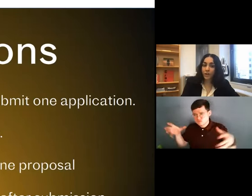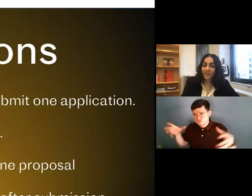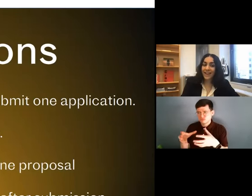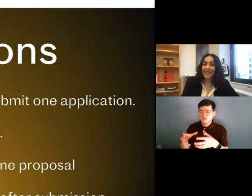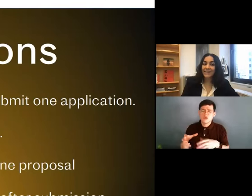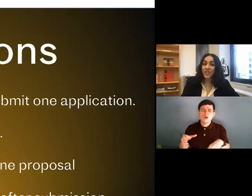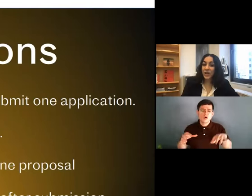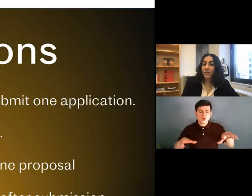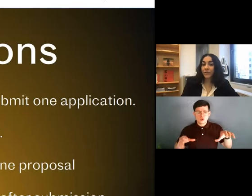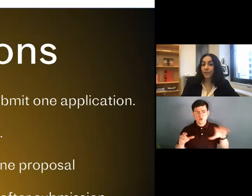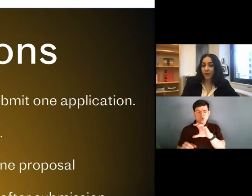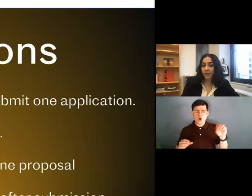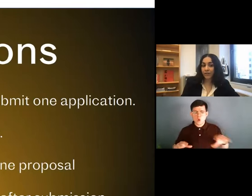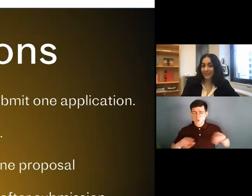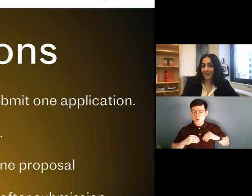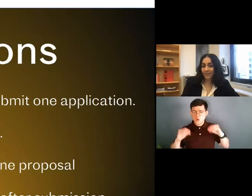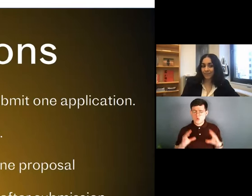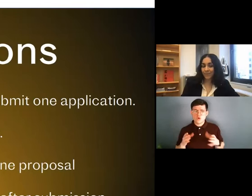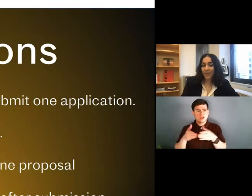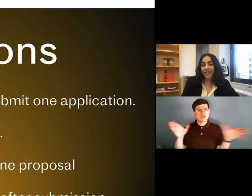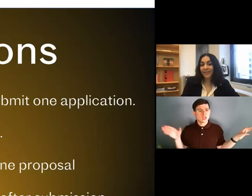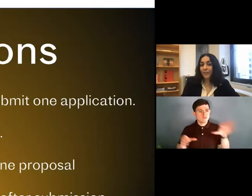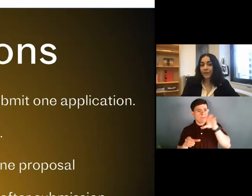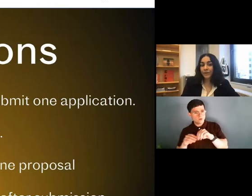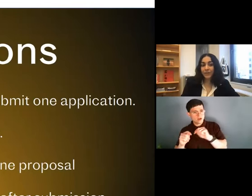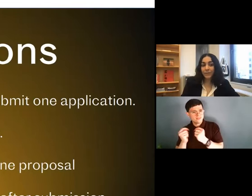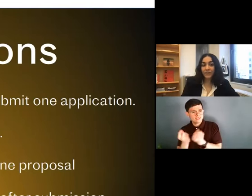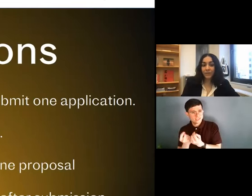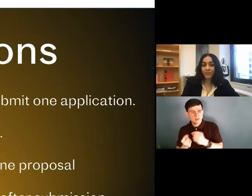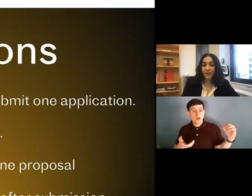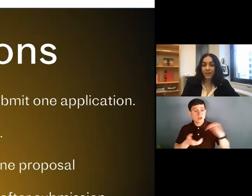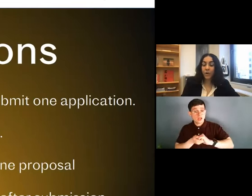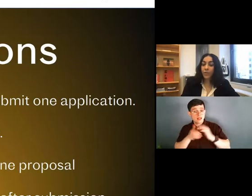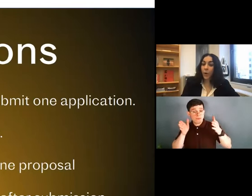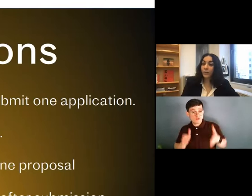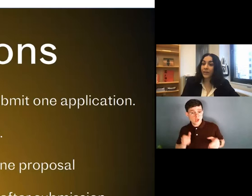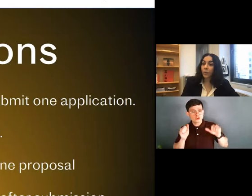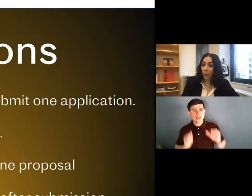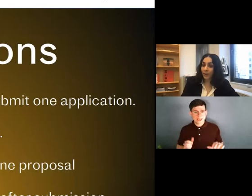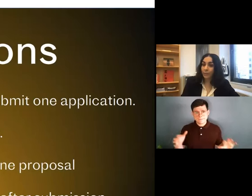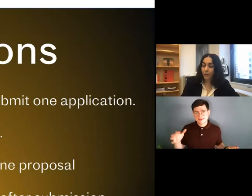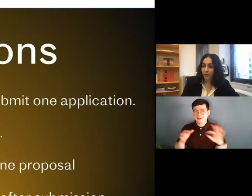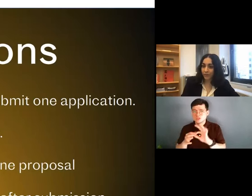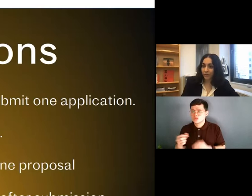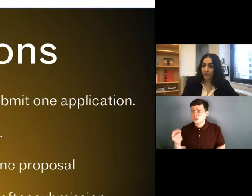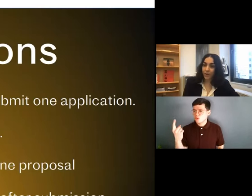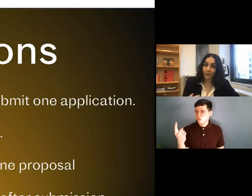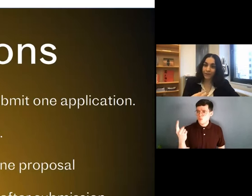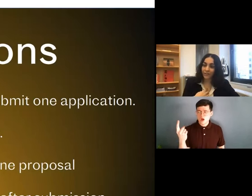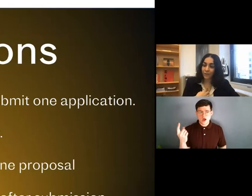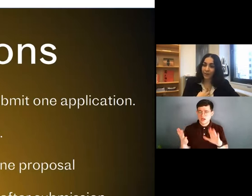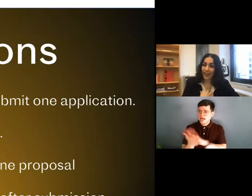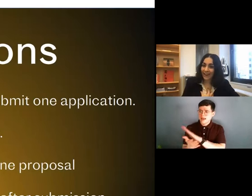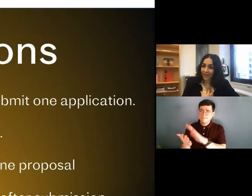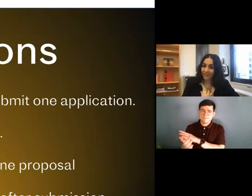the project and a generative part of the team. Collaborators can be associated with only one proposal, so that